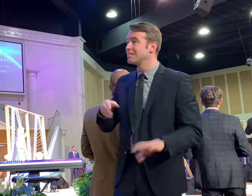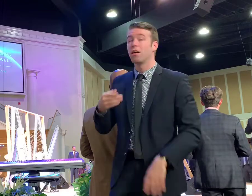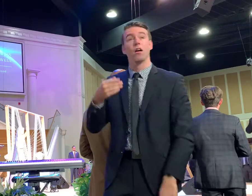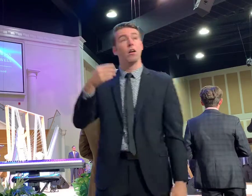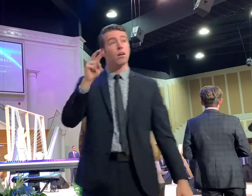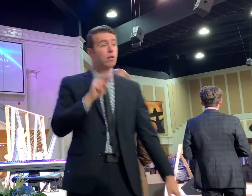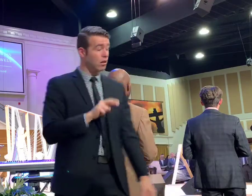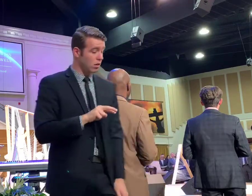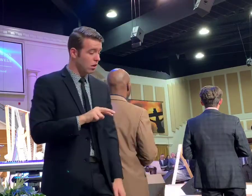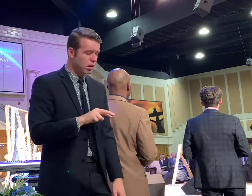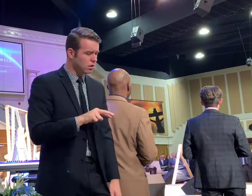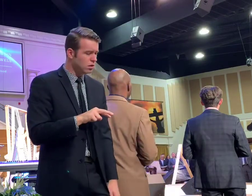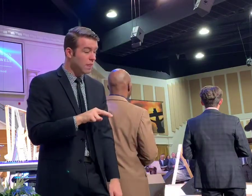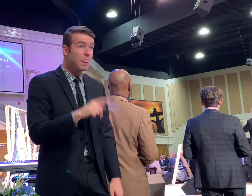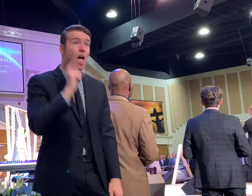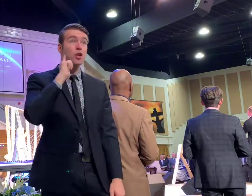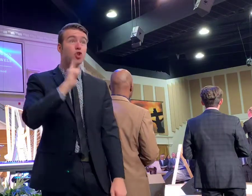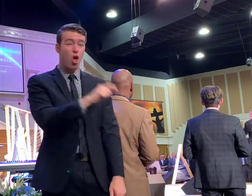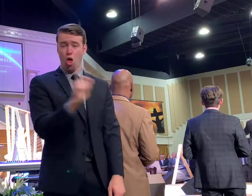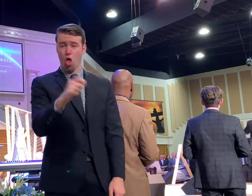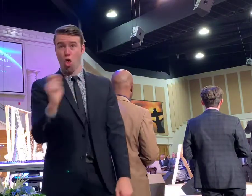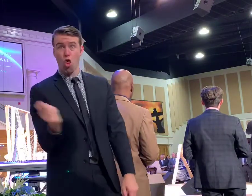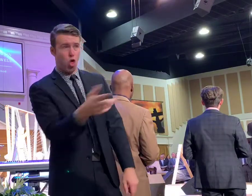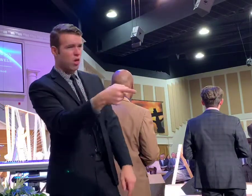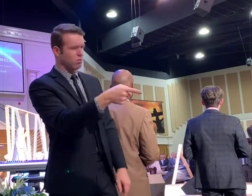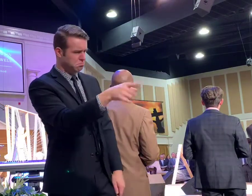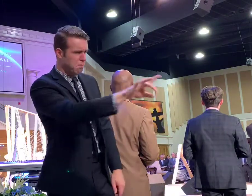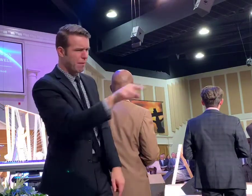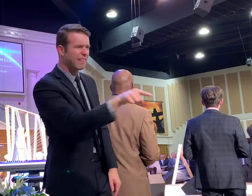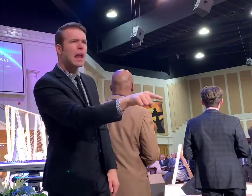said, pick up that job.